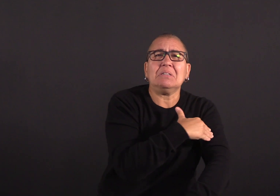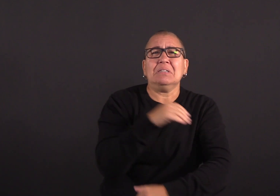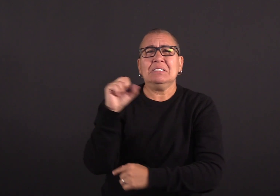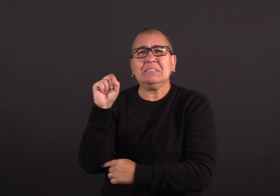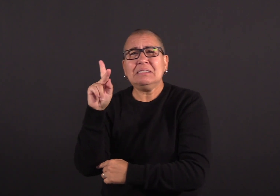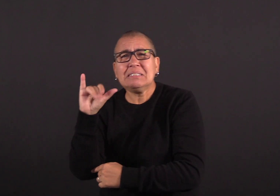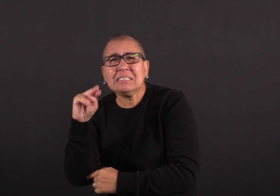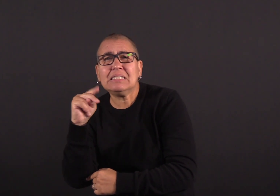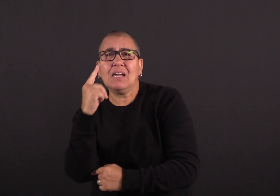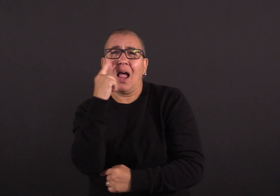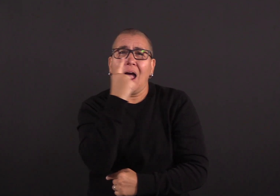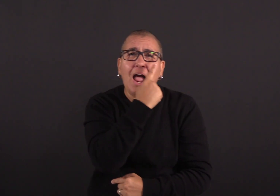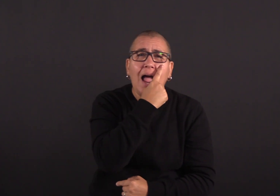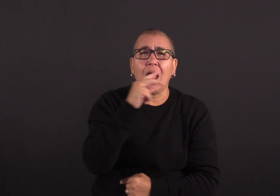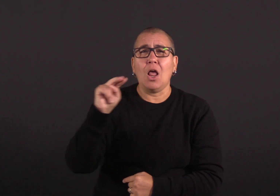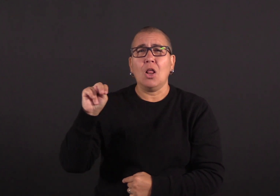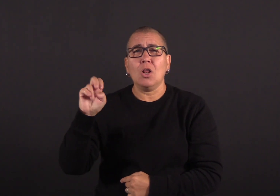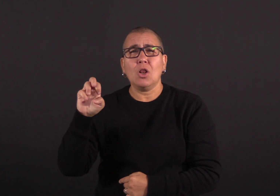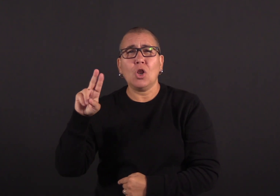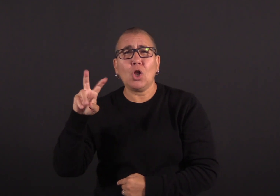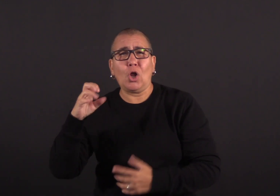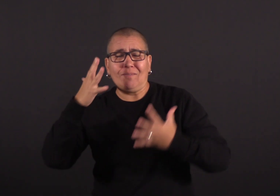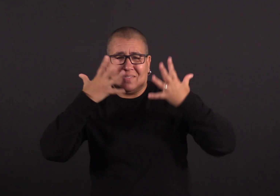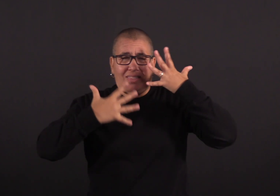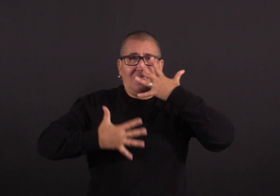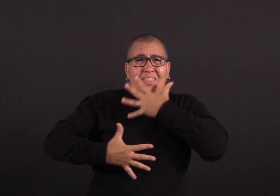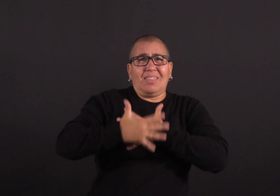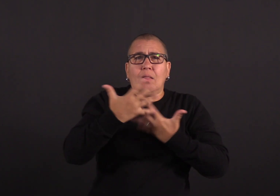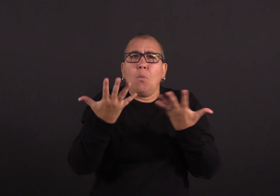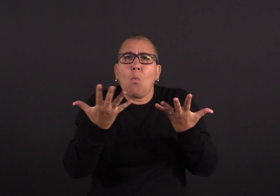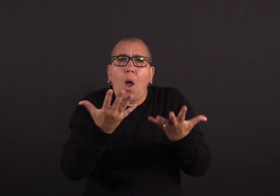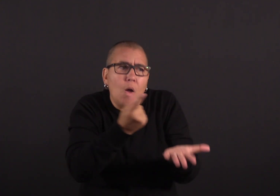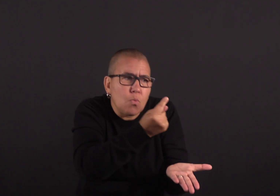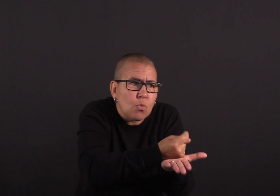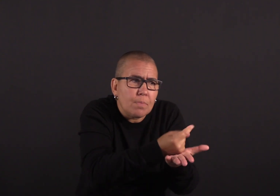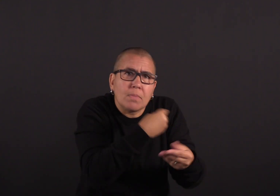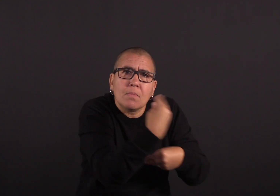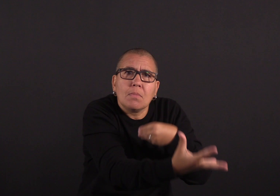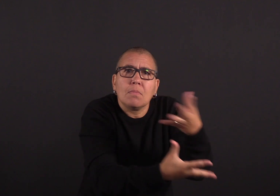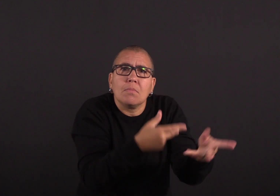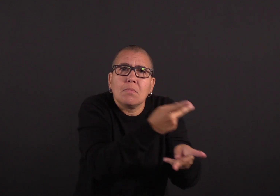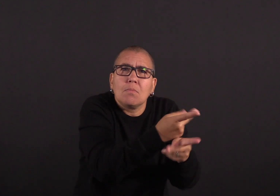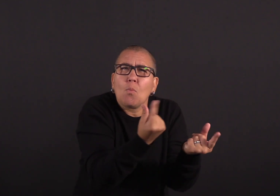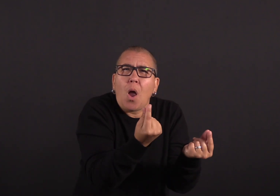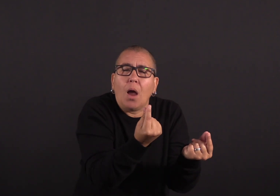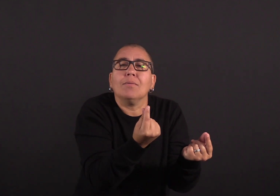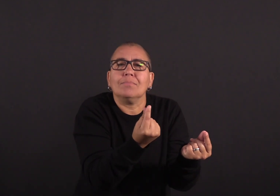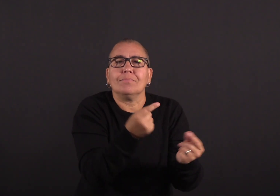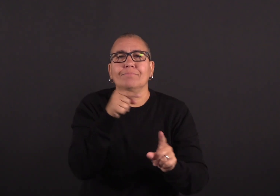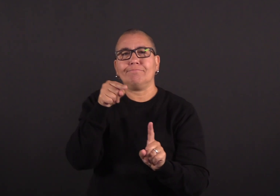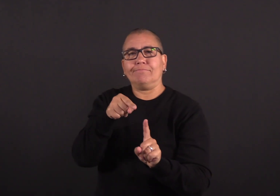skin, eyes, and nerves. Treatment may include enzyme replacement